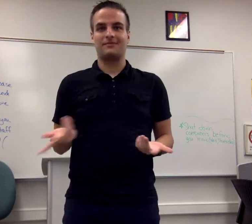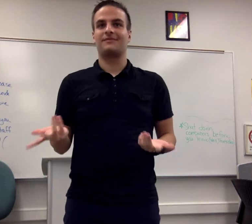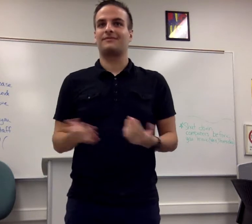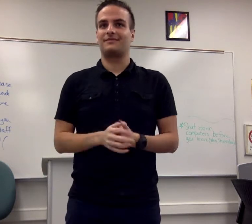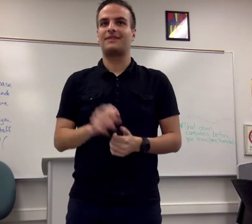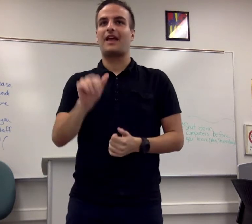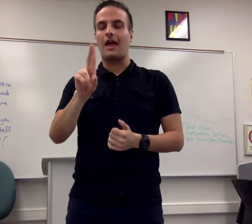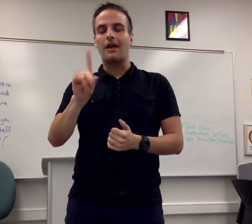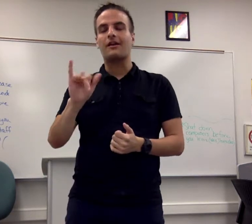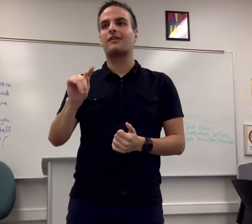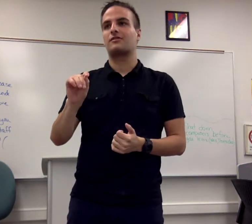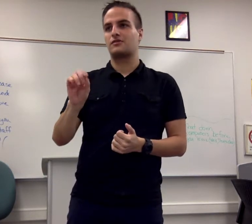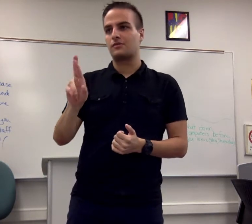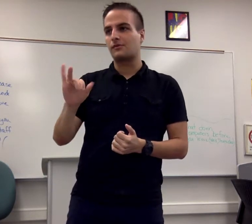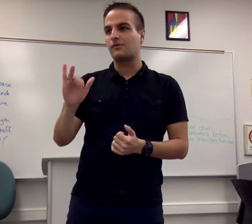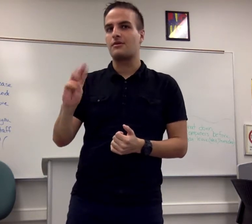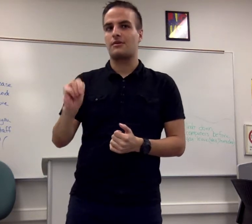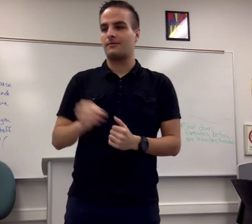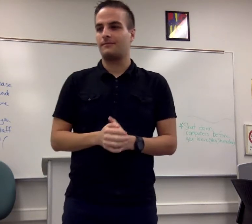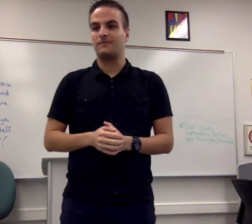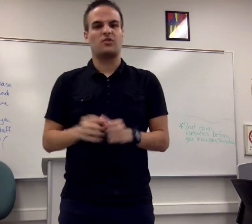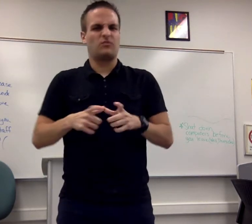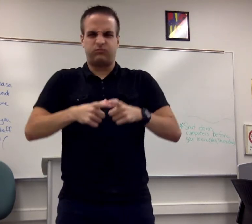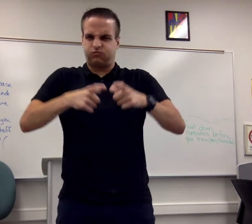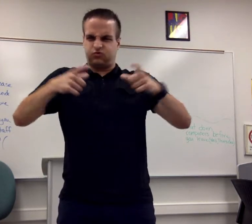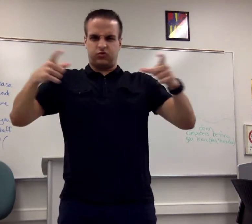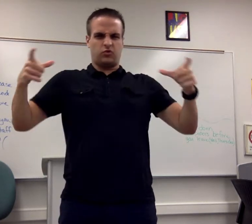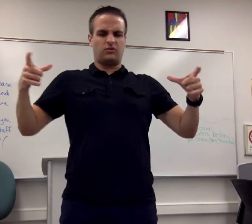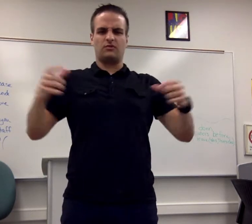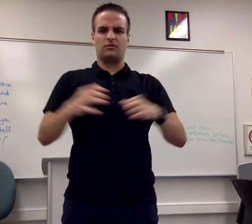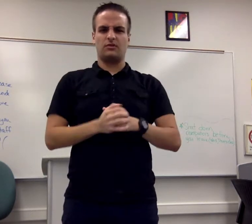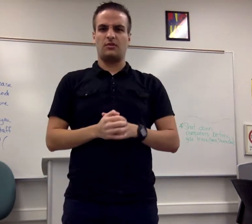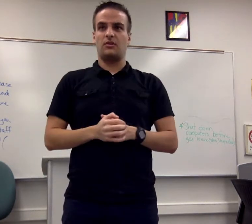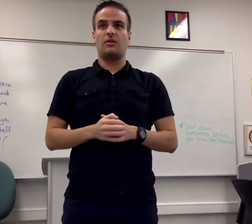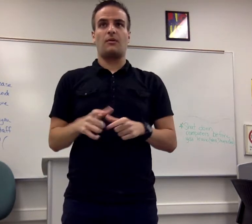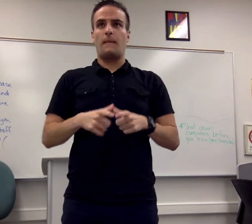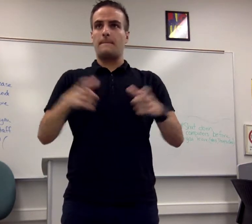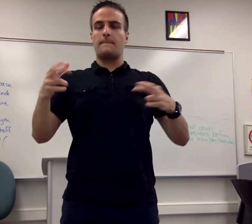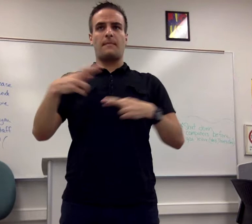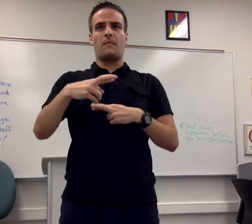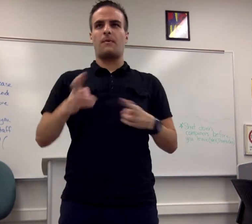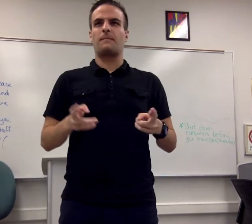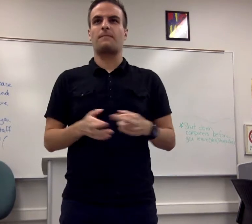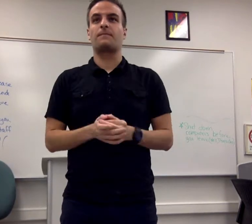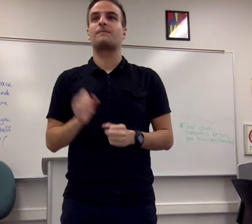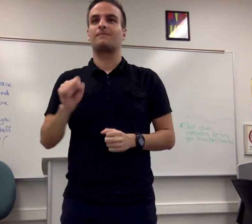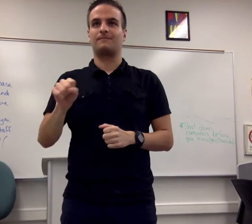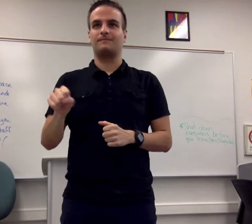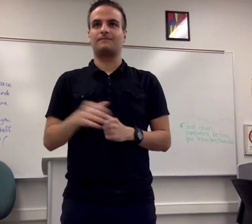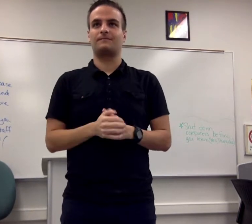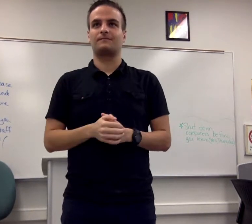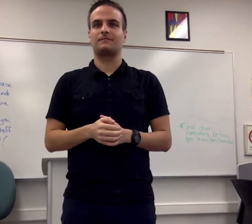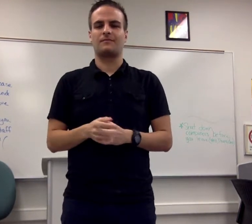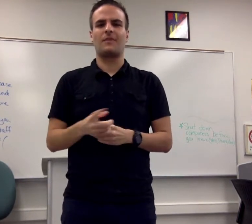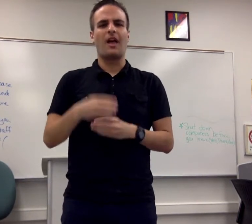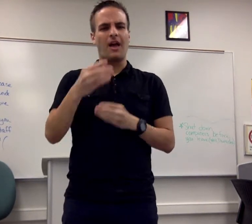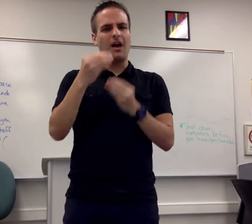would like an auditorium, like huge, big room. Yes, I'll tell you what I did afterwards,